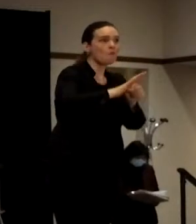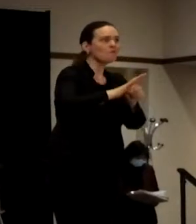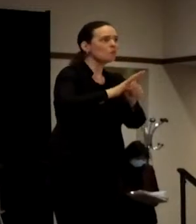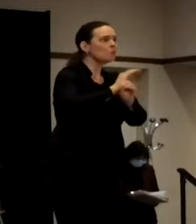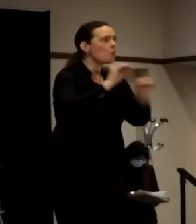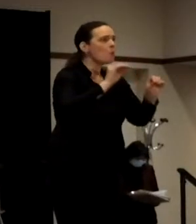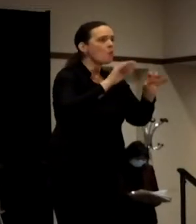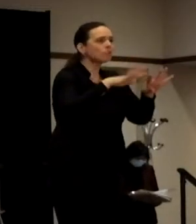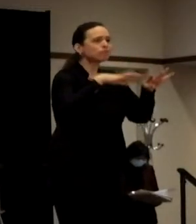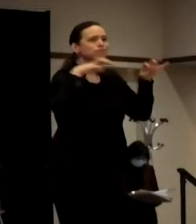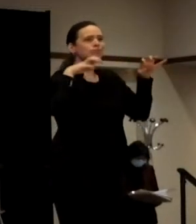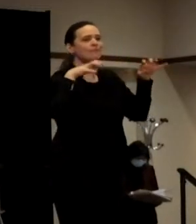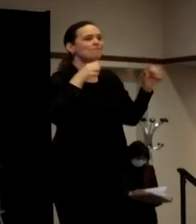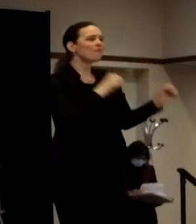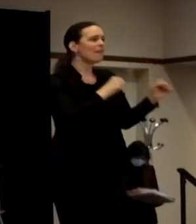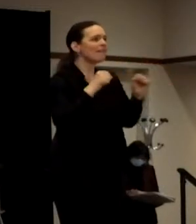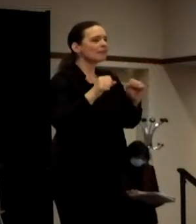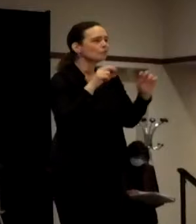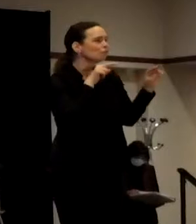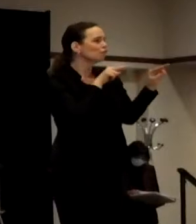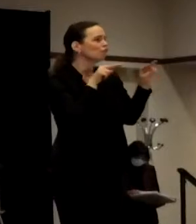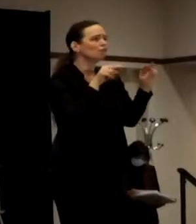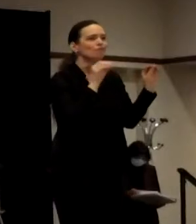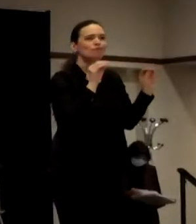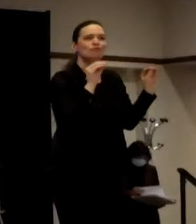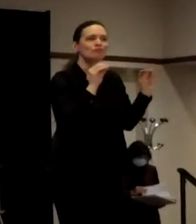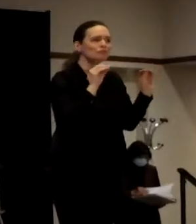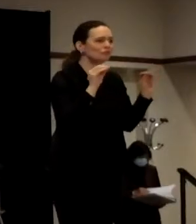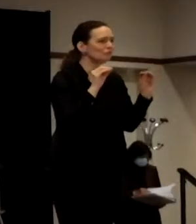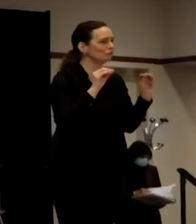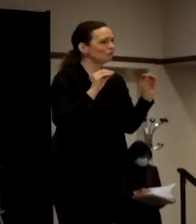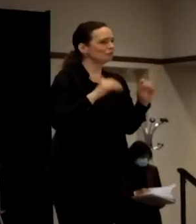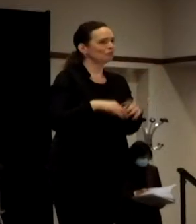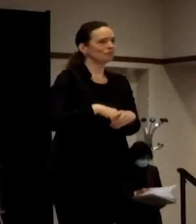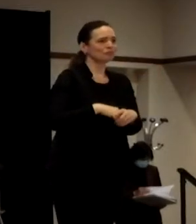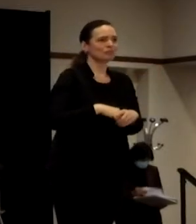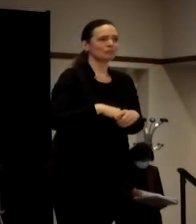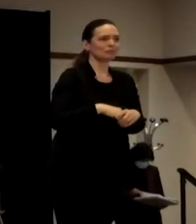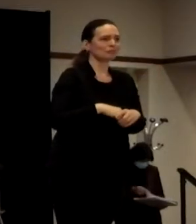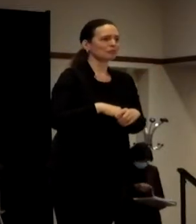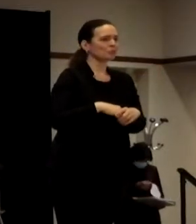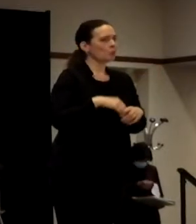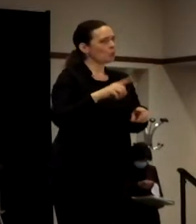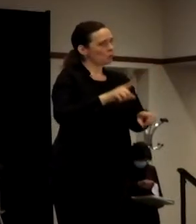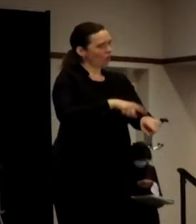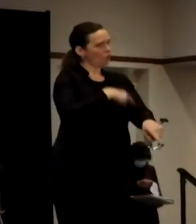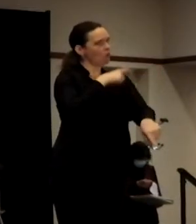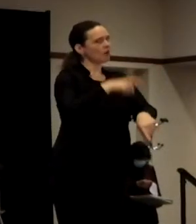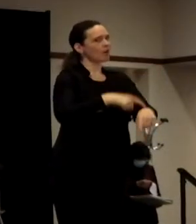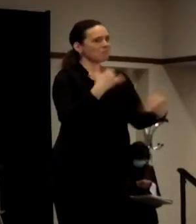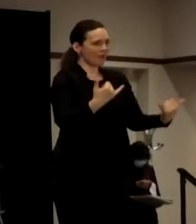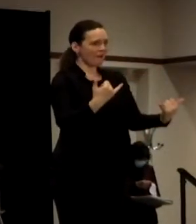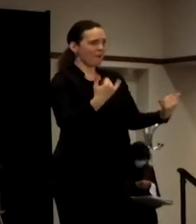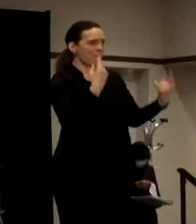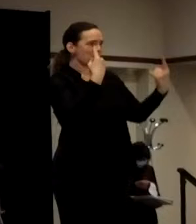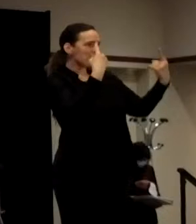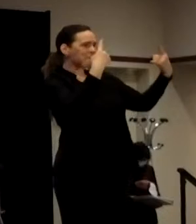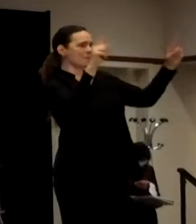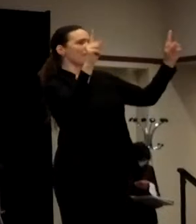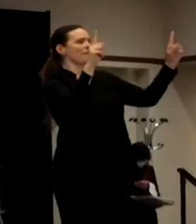we've been at work on this pandemic much longer than this, but it's been a long year and it's been traumatic. Mental